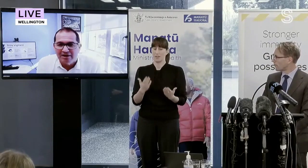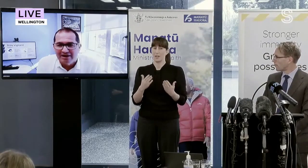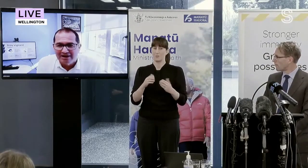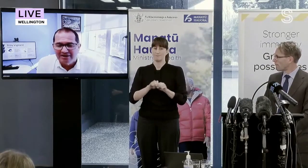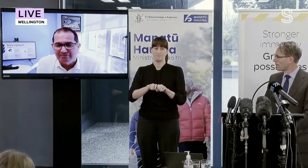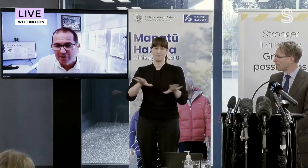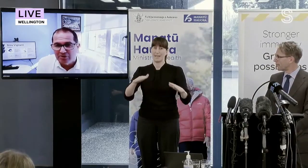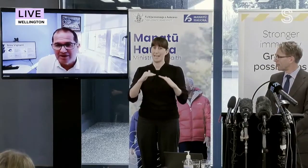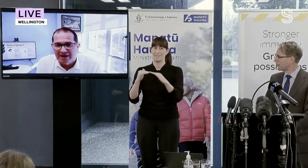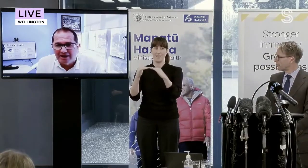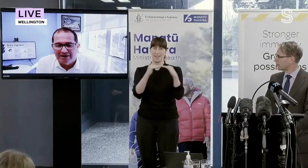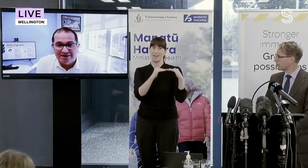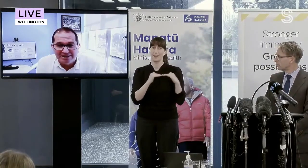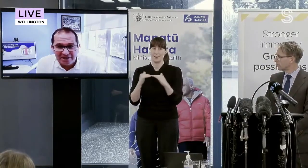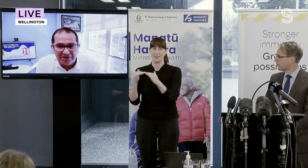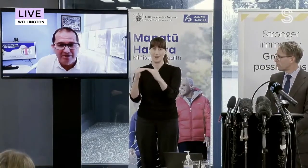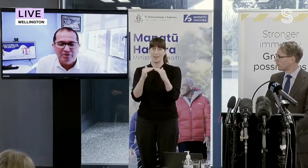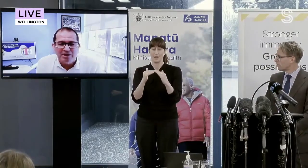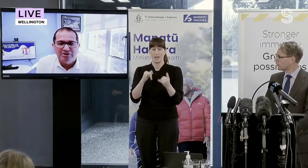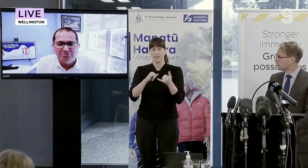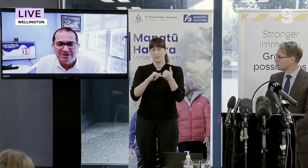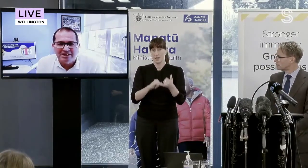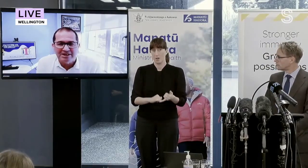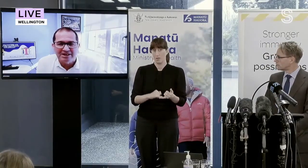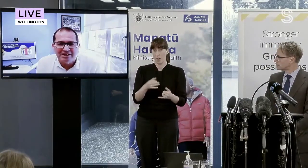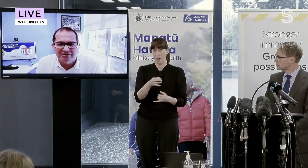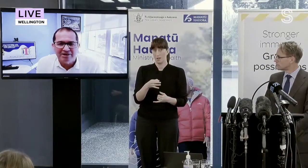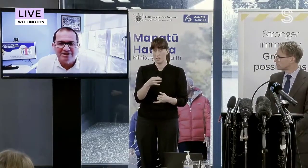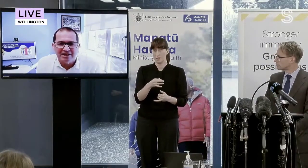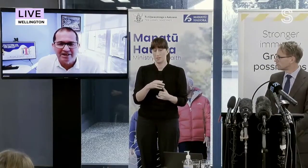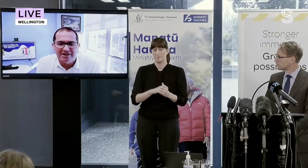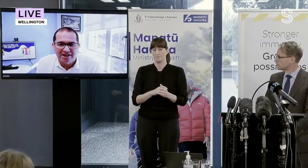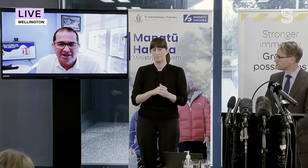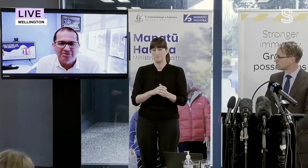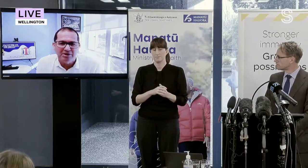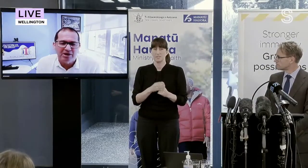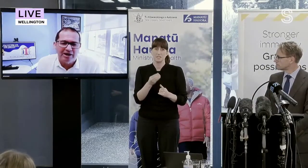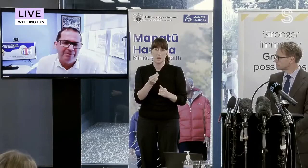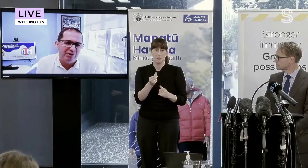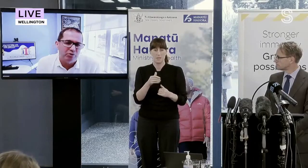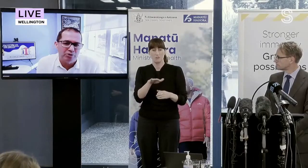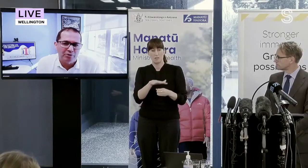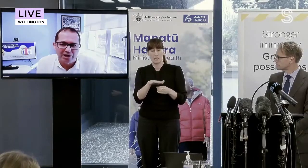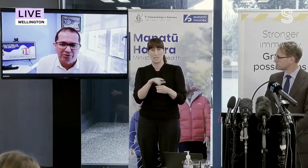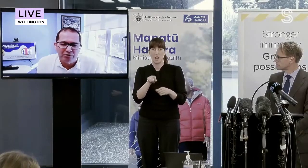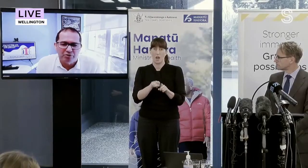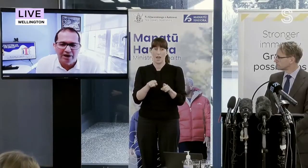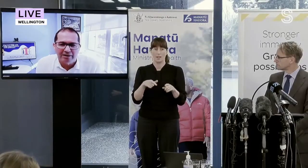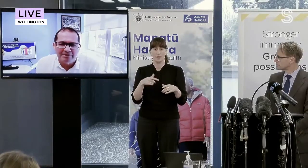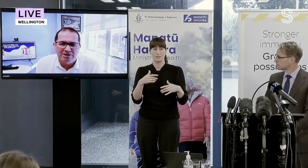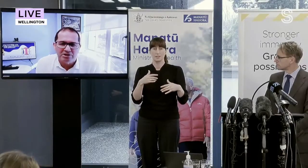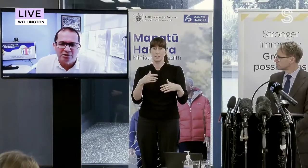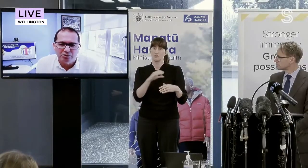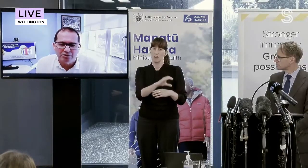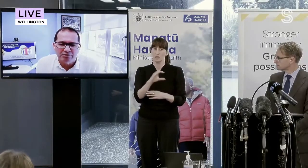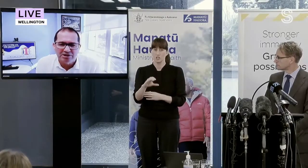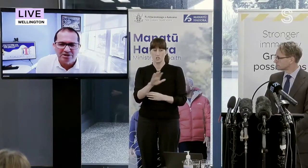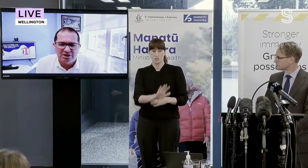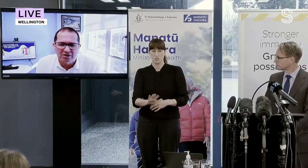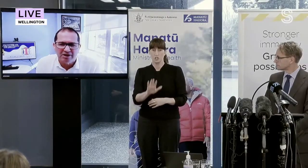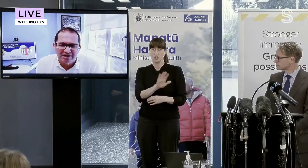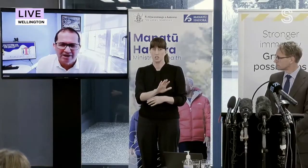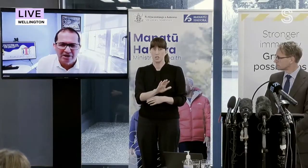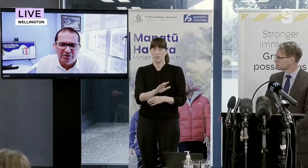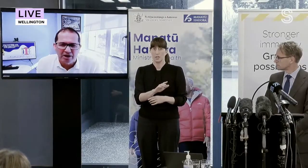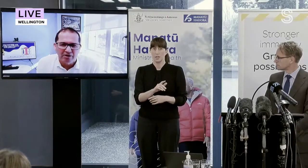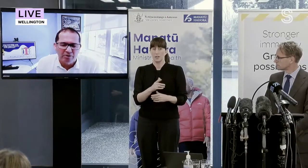so both in Southland, we know the particular areas, and Canterbury, but all the way through into the northern region.